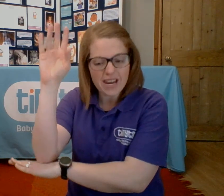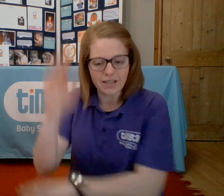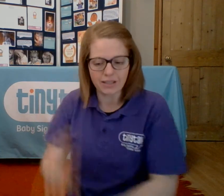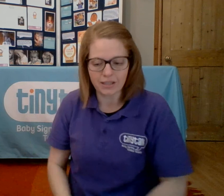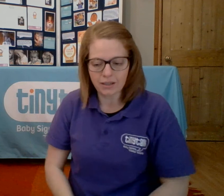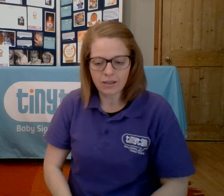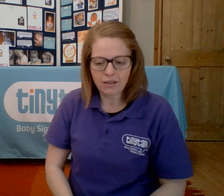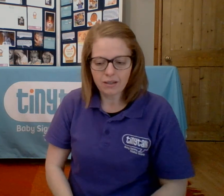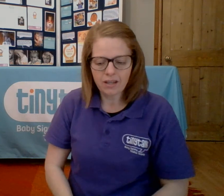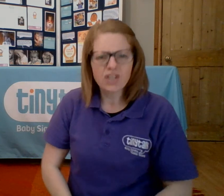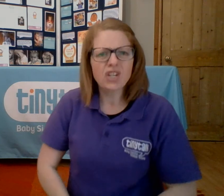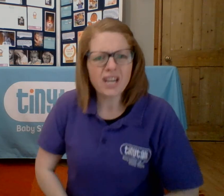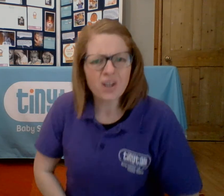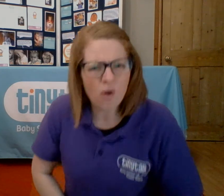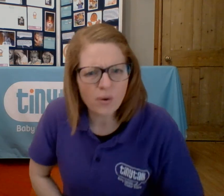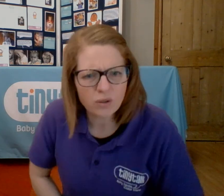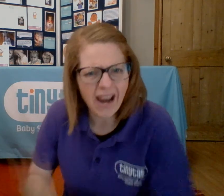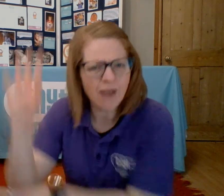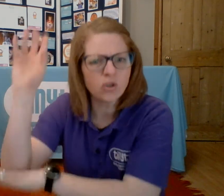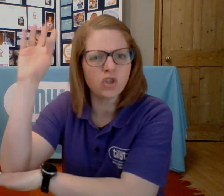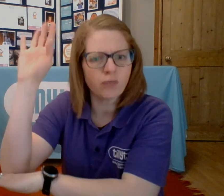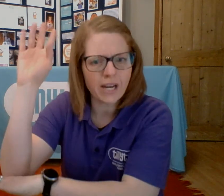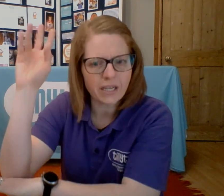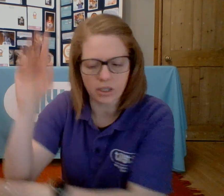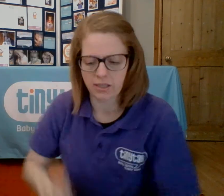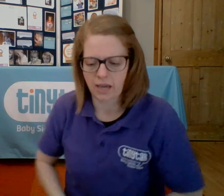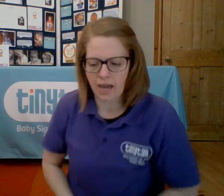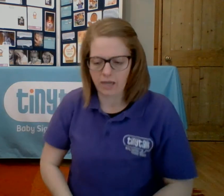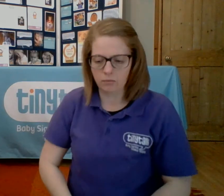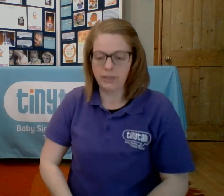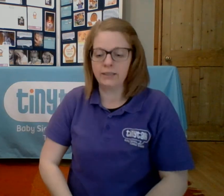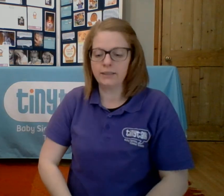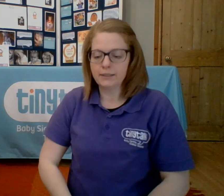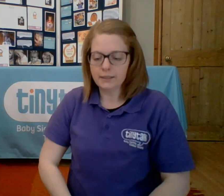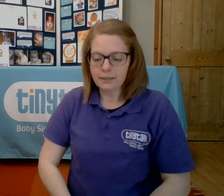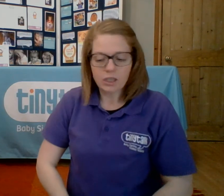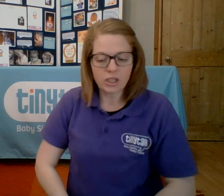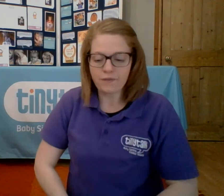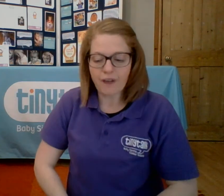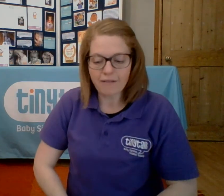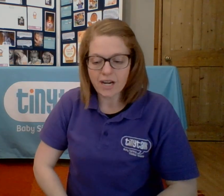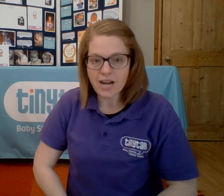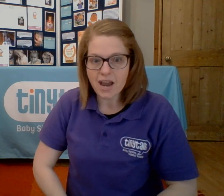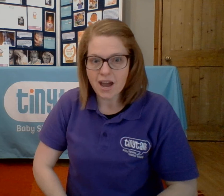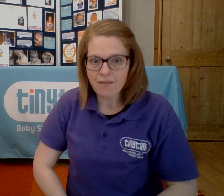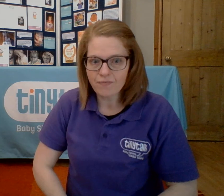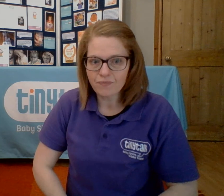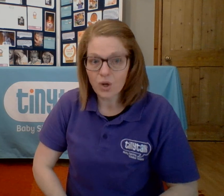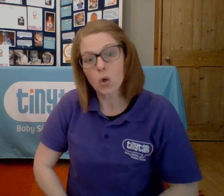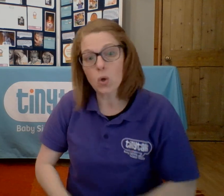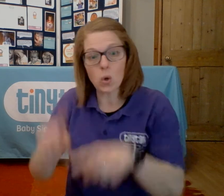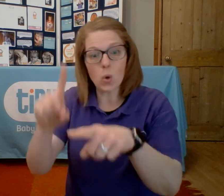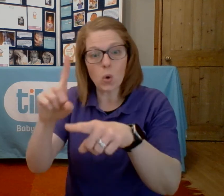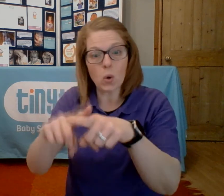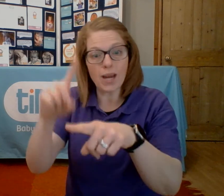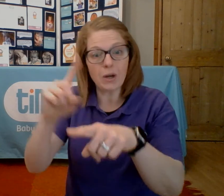trees. She coils round trees, you say? Well, she's very near. Quick, little